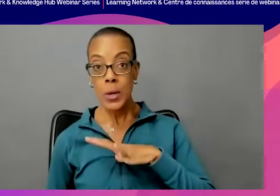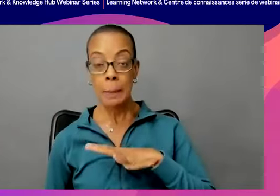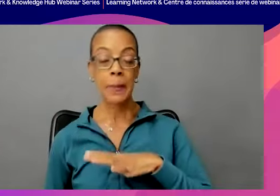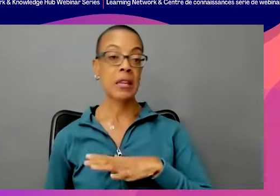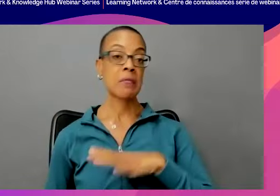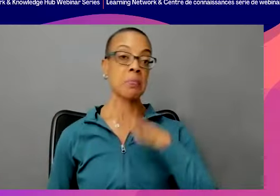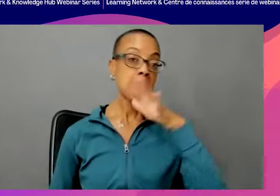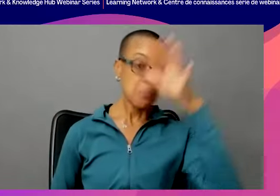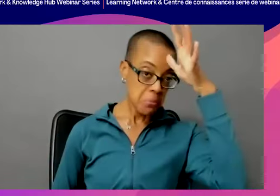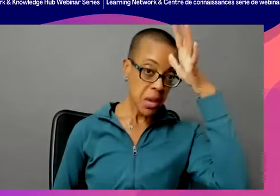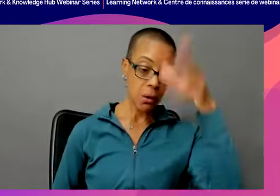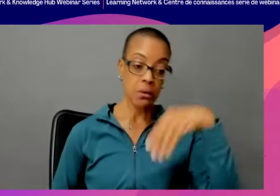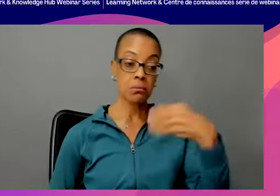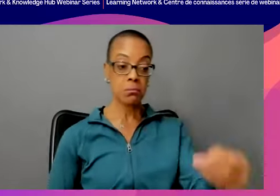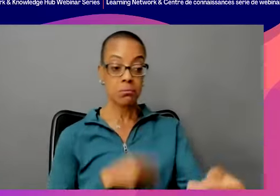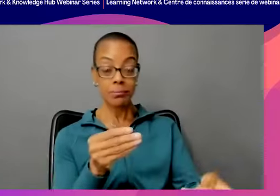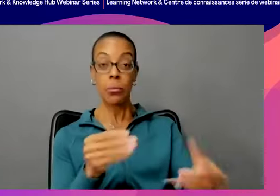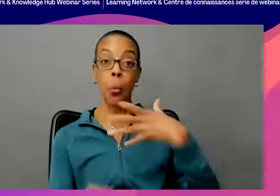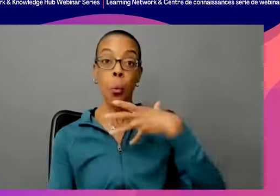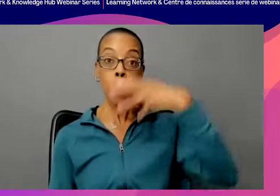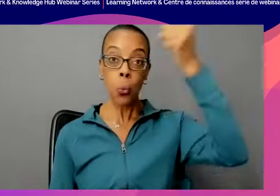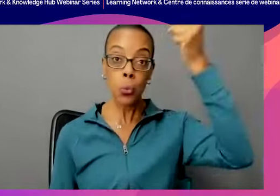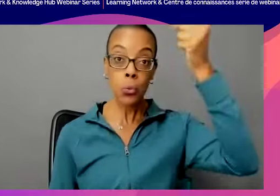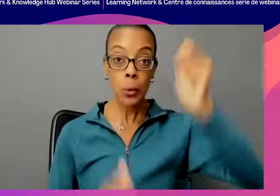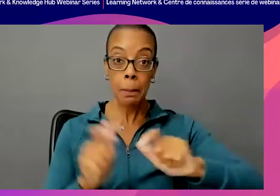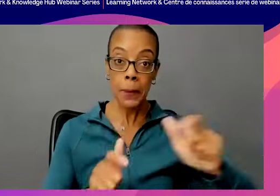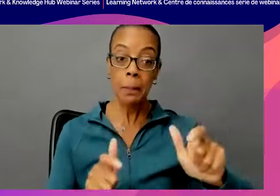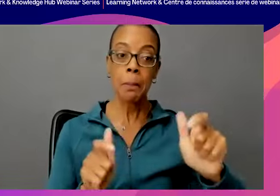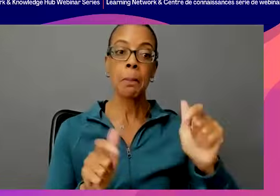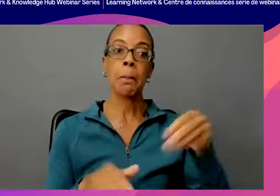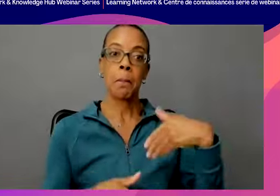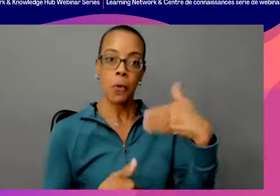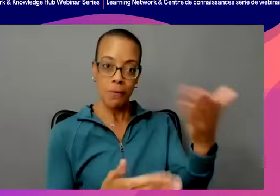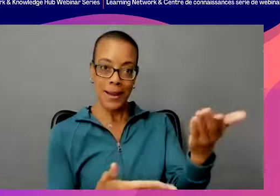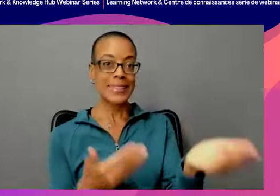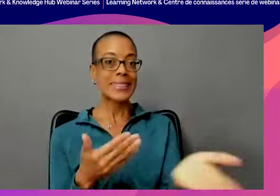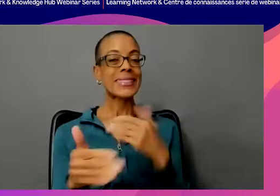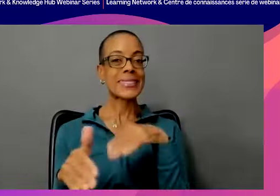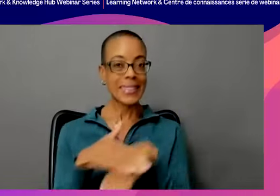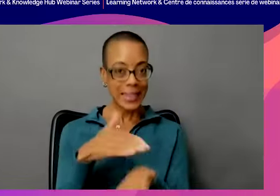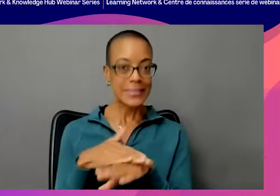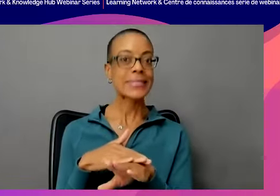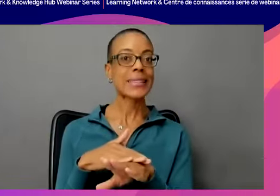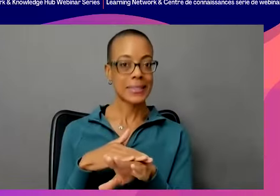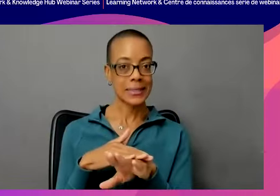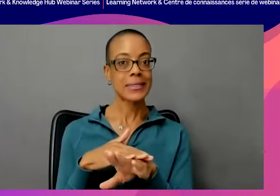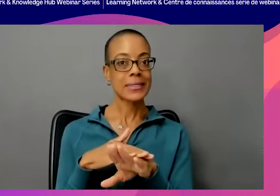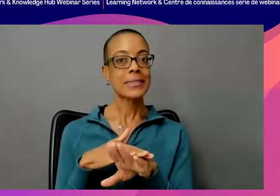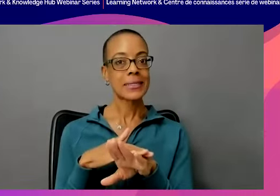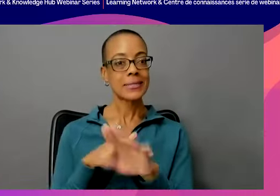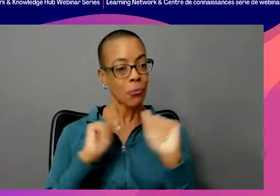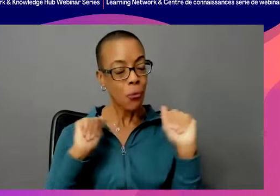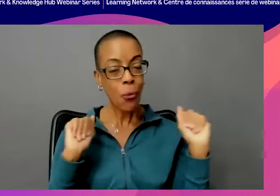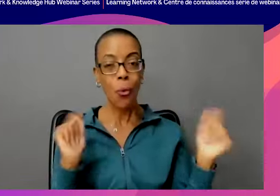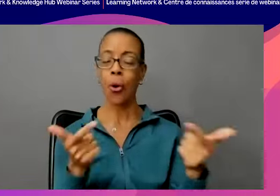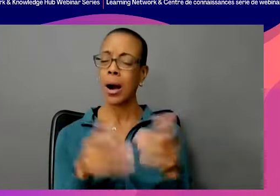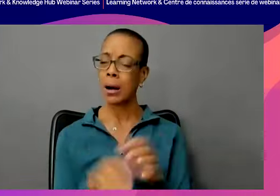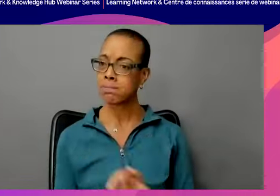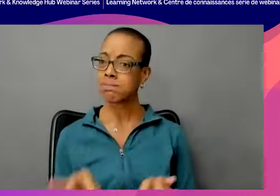parenting, the elderly, providing easy access for all those people is really important, because